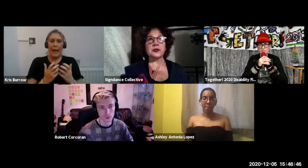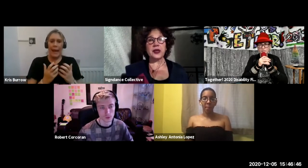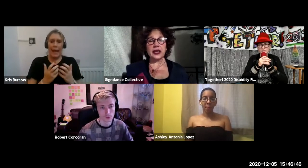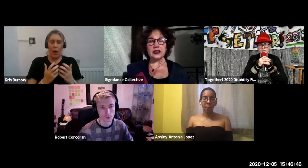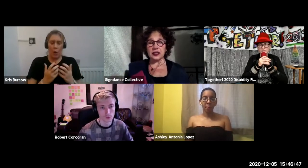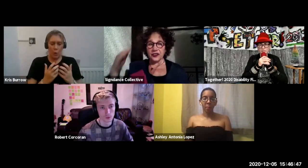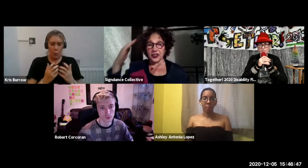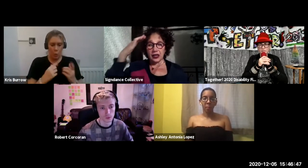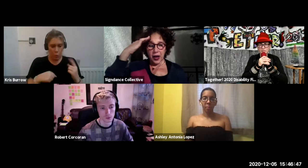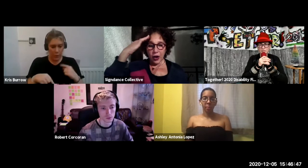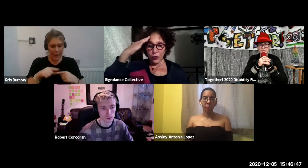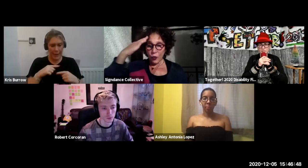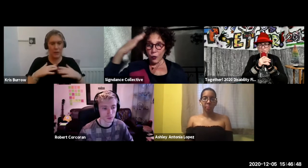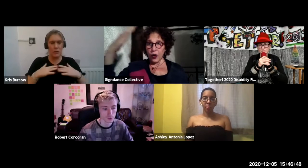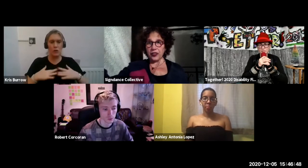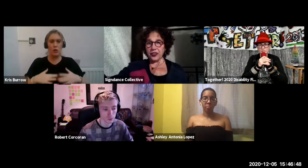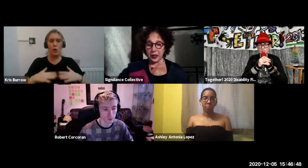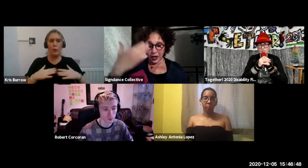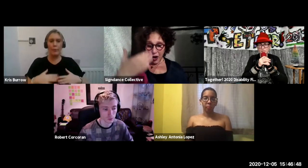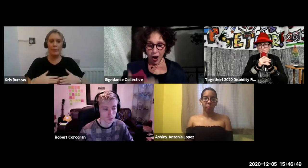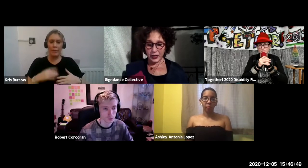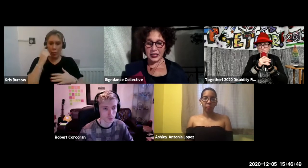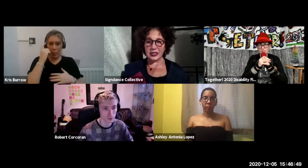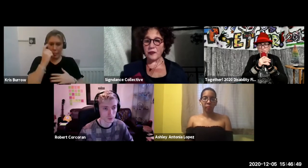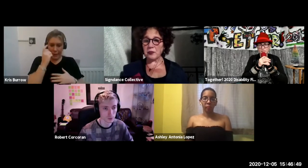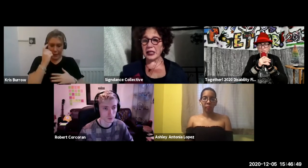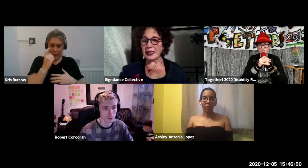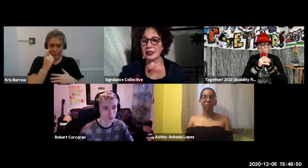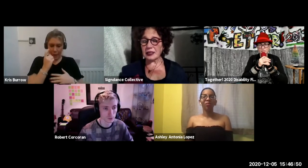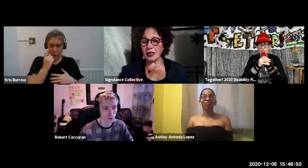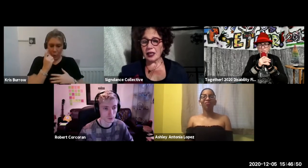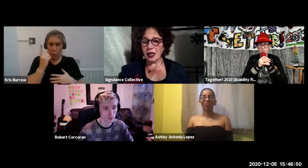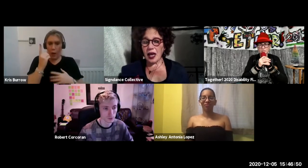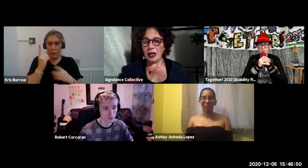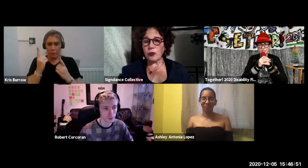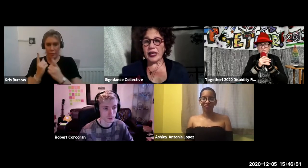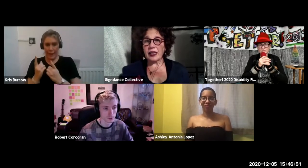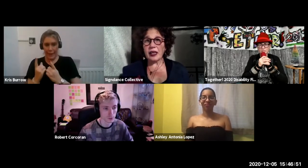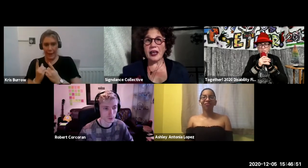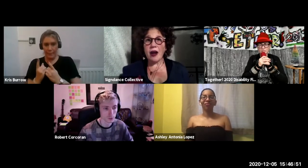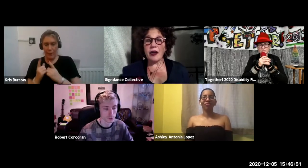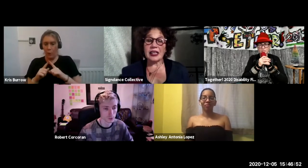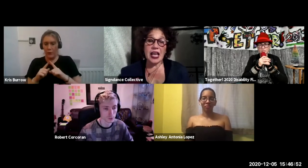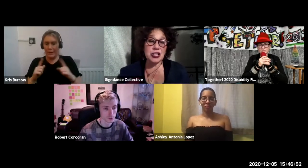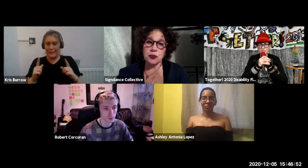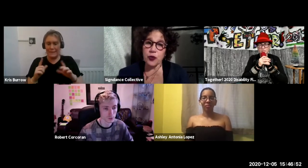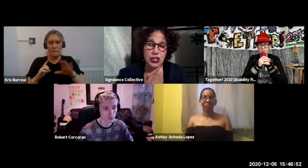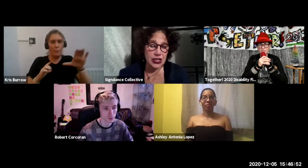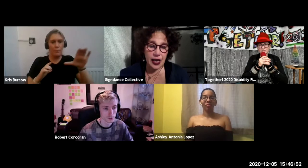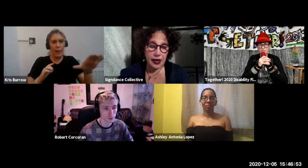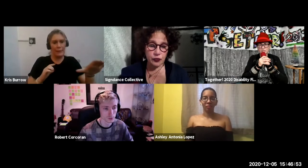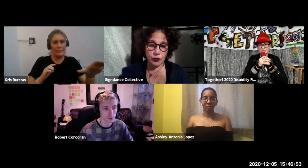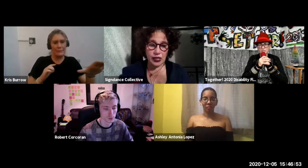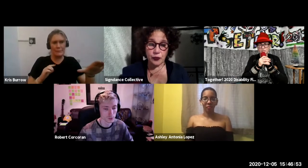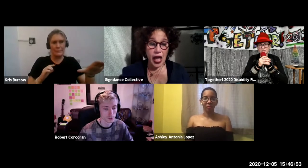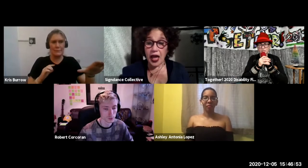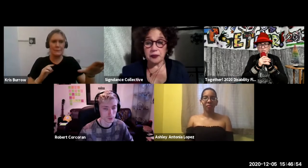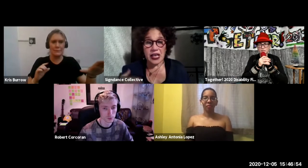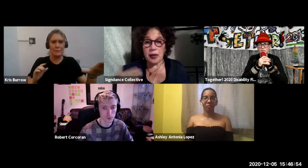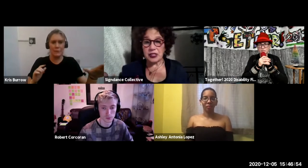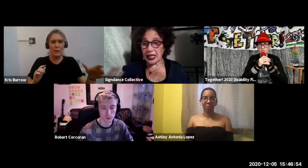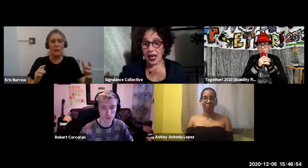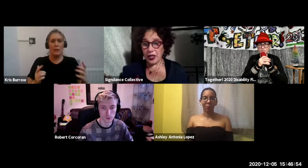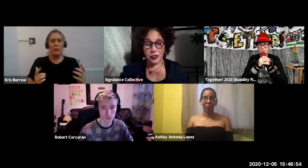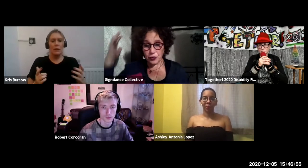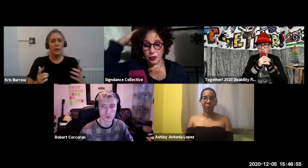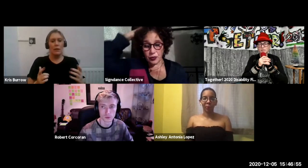as human beings think about one thing but are in a different place. And our engagement project we hadn't been